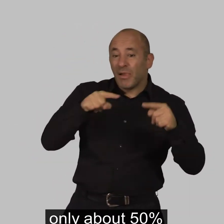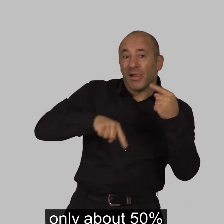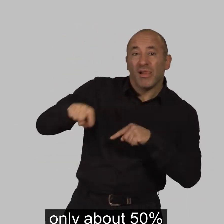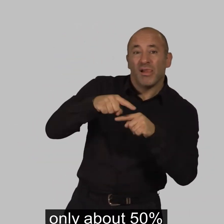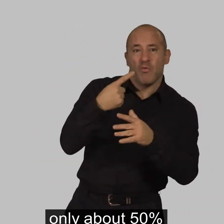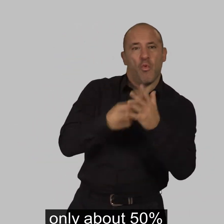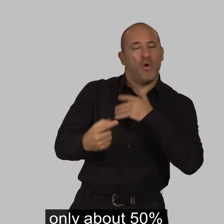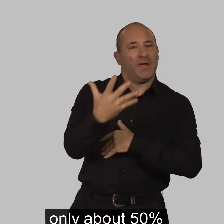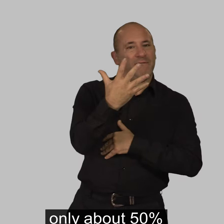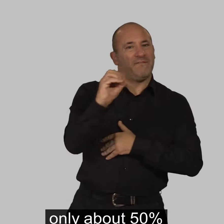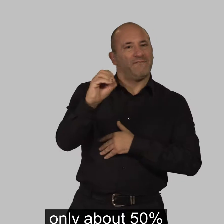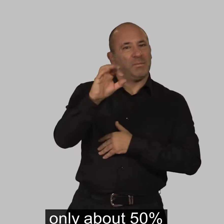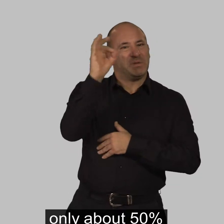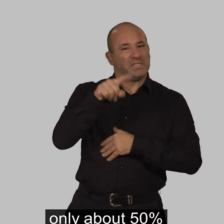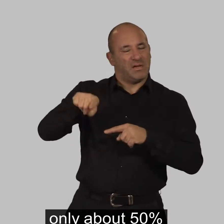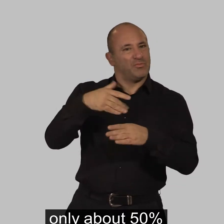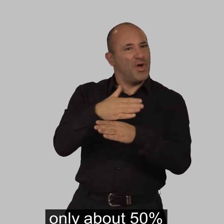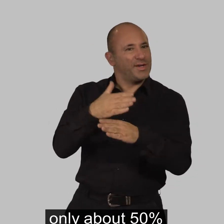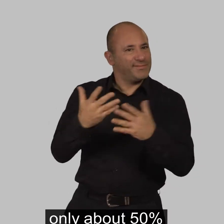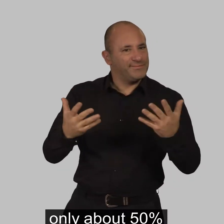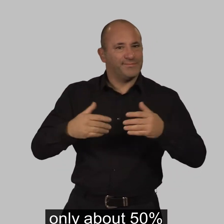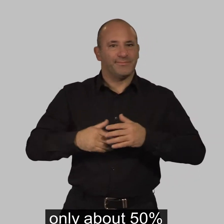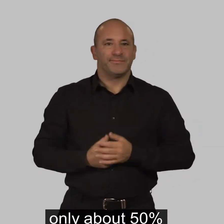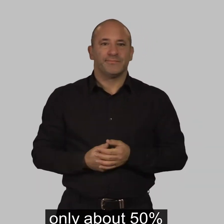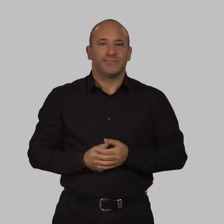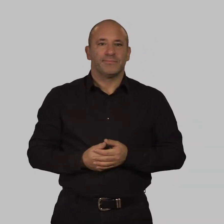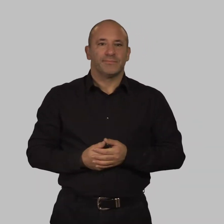about 50% of disabled people are in work.